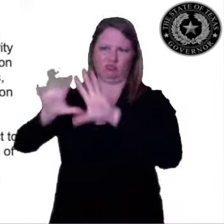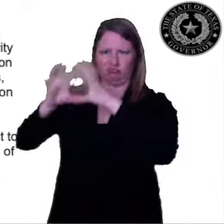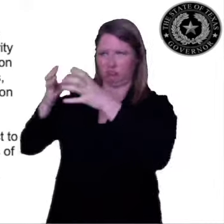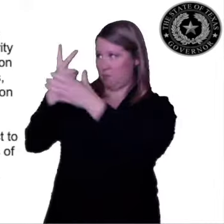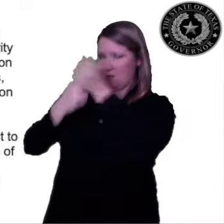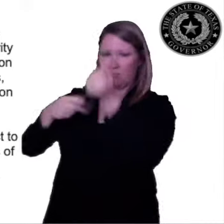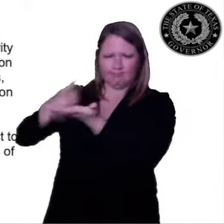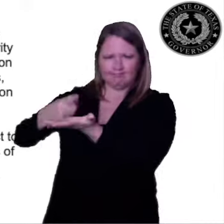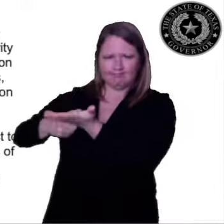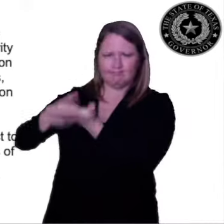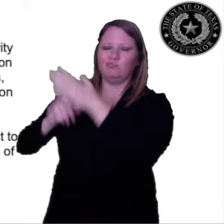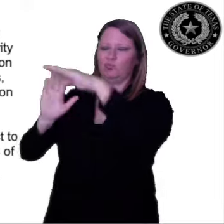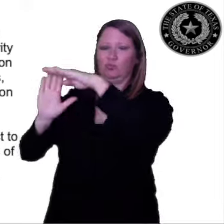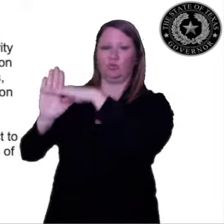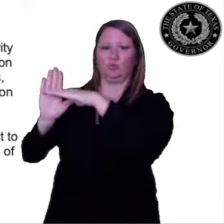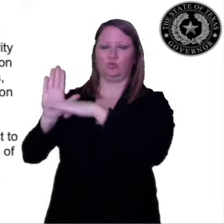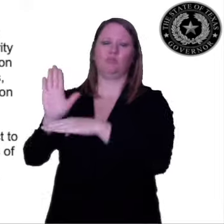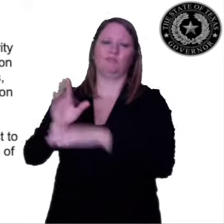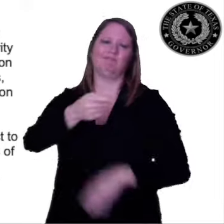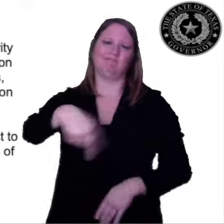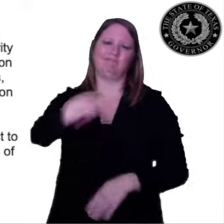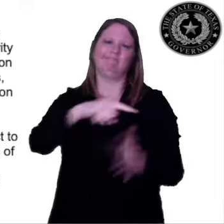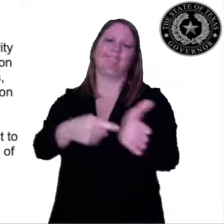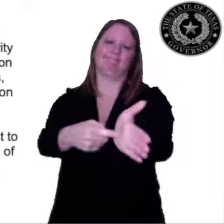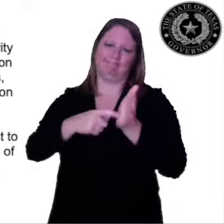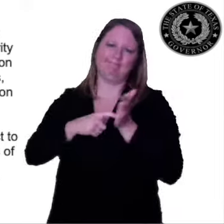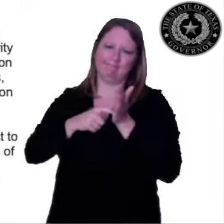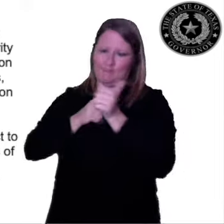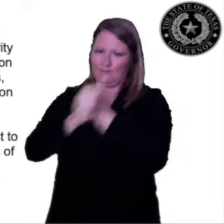Coronavirus Task Force.